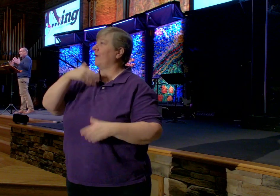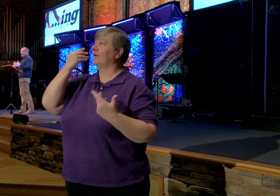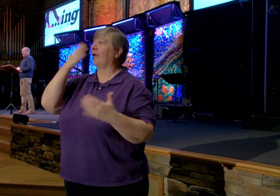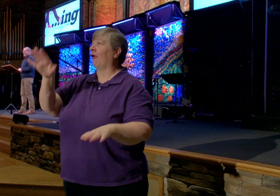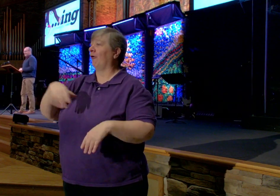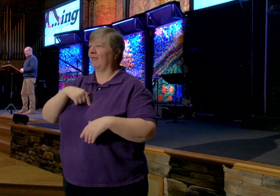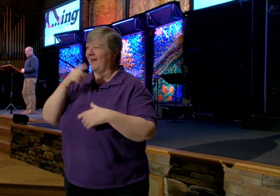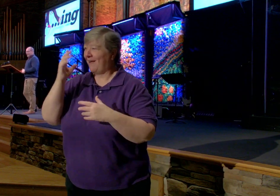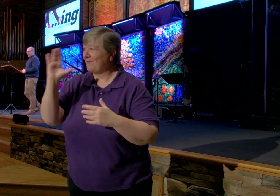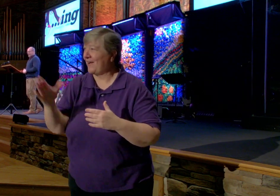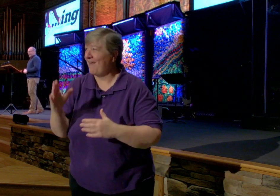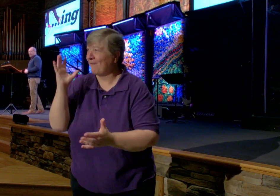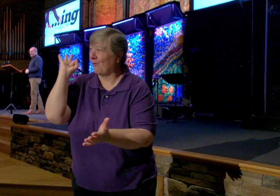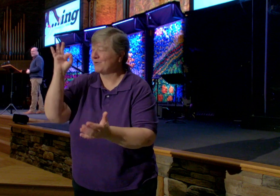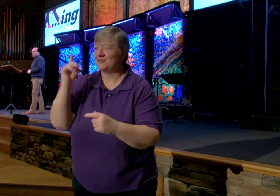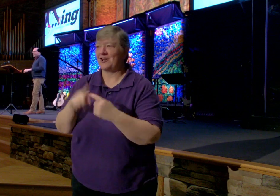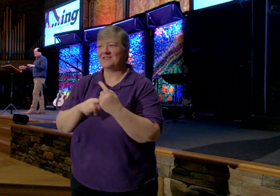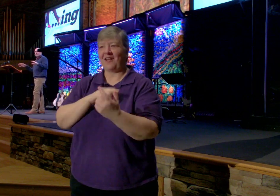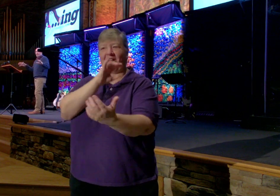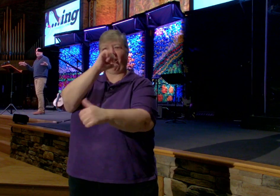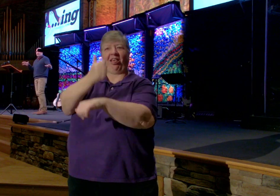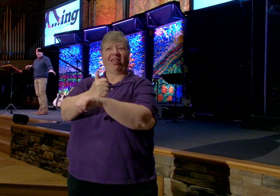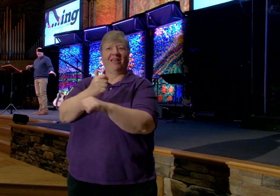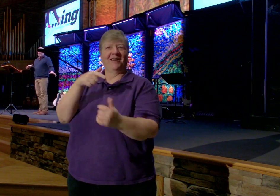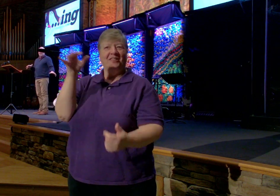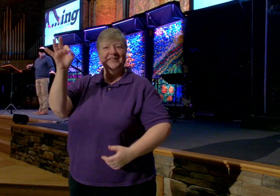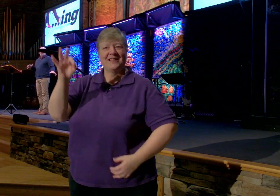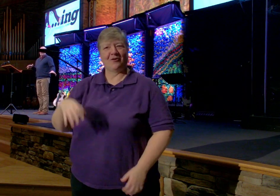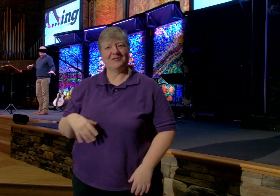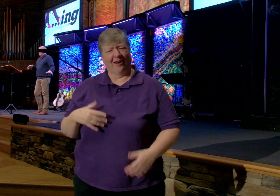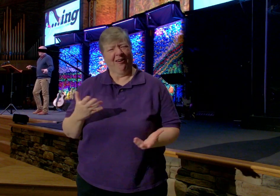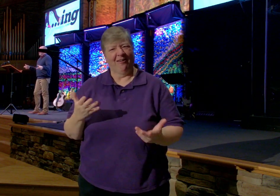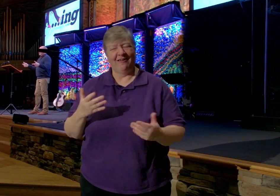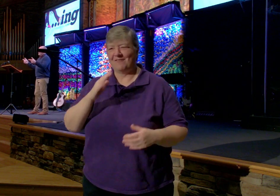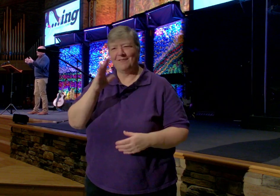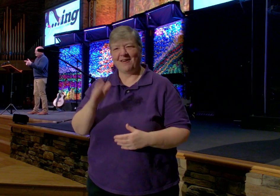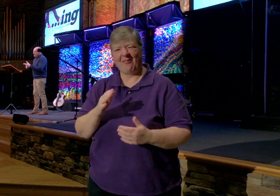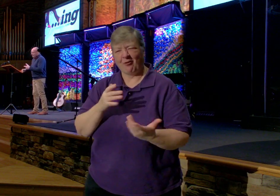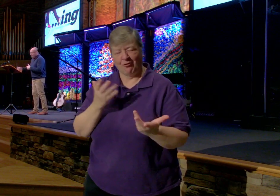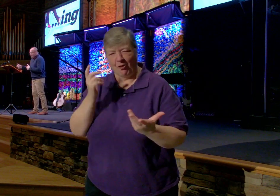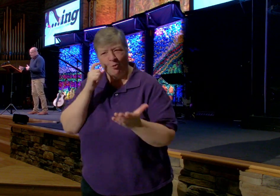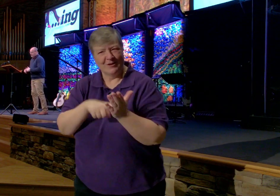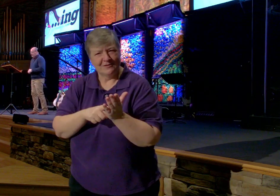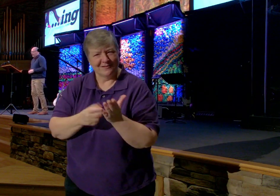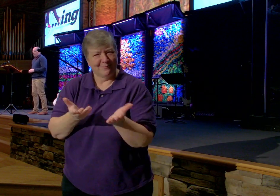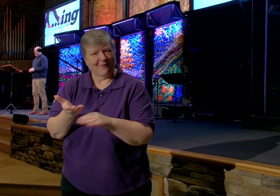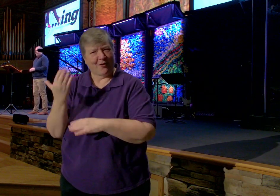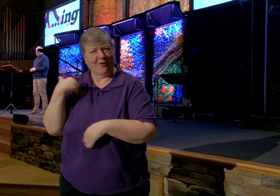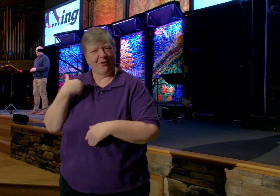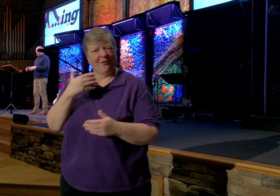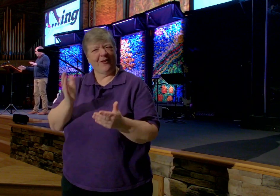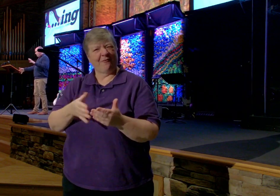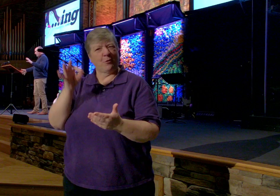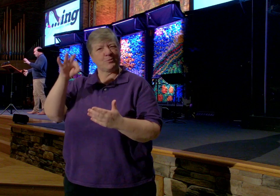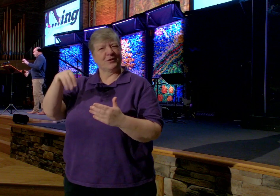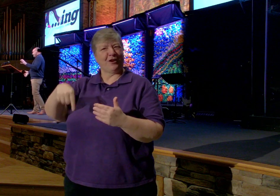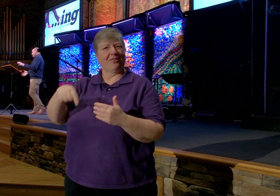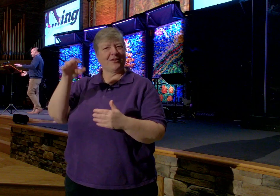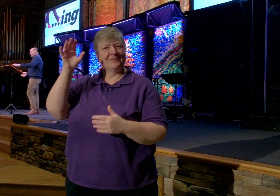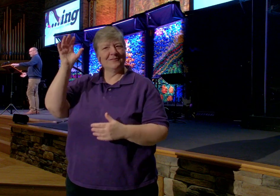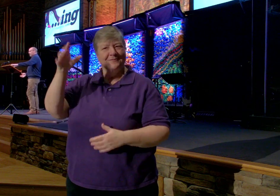this topic of noticing until we scheduled this series. And it's so important that we notice